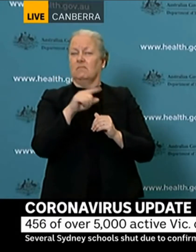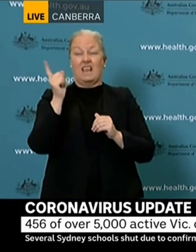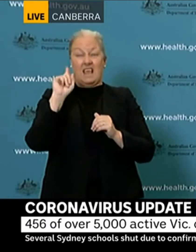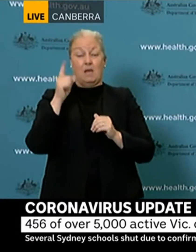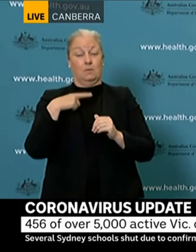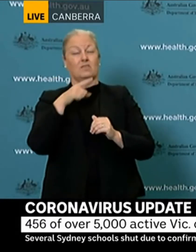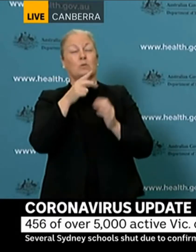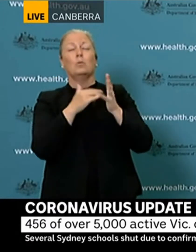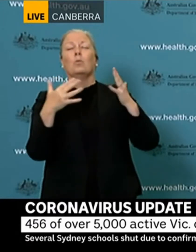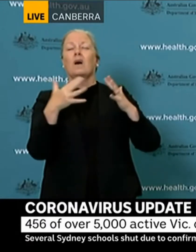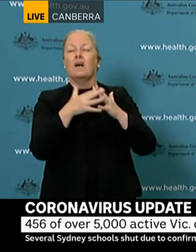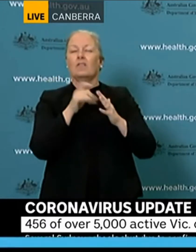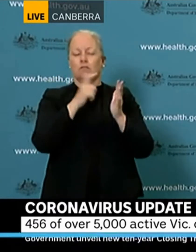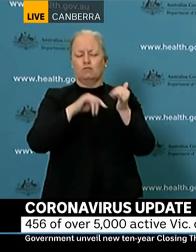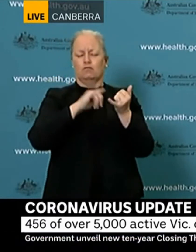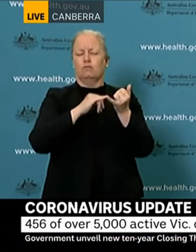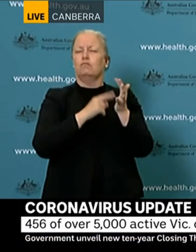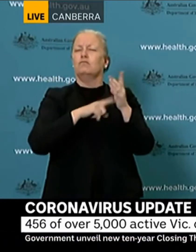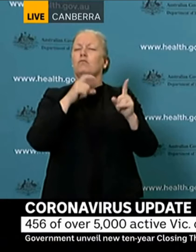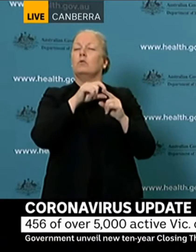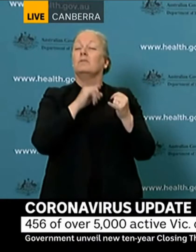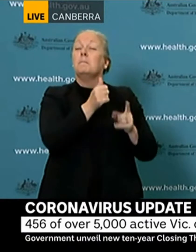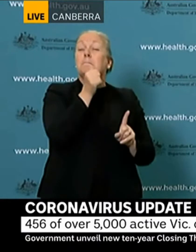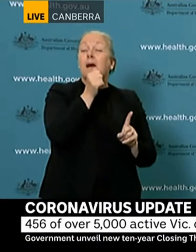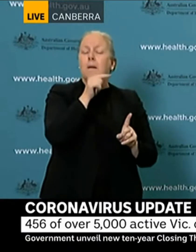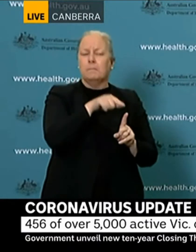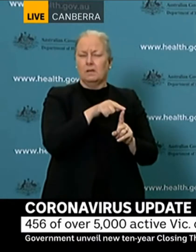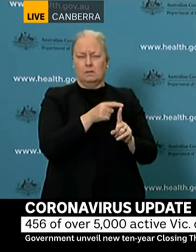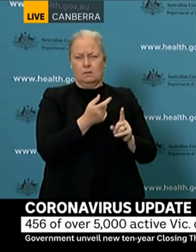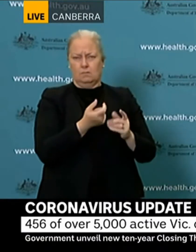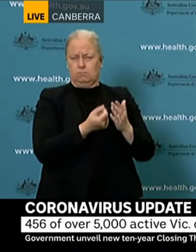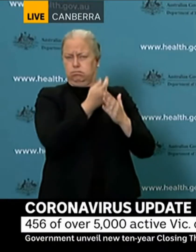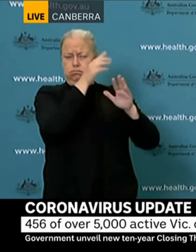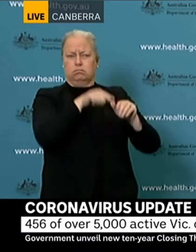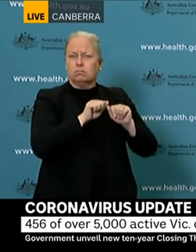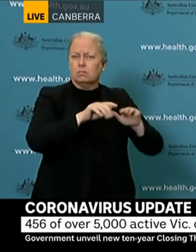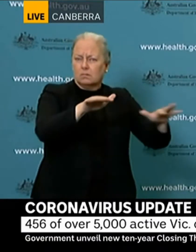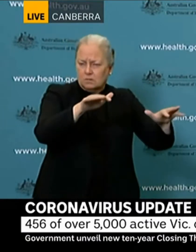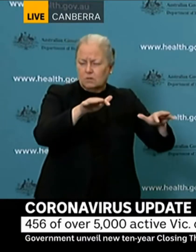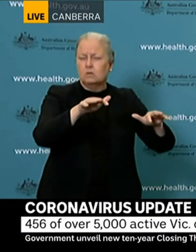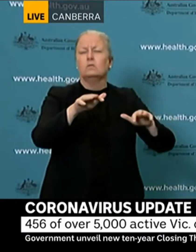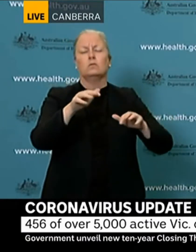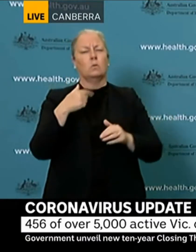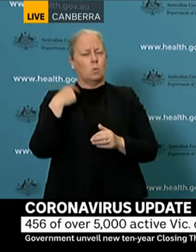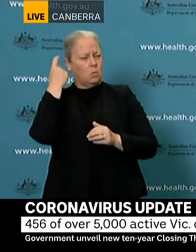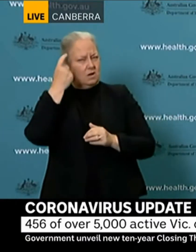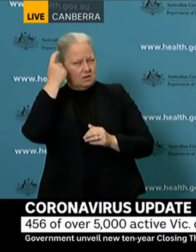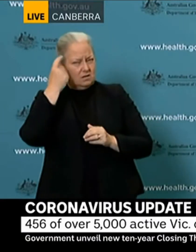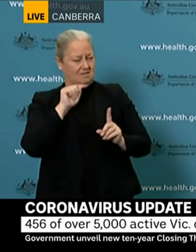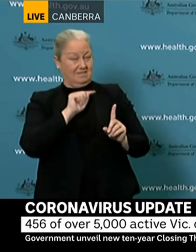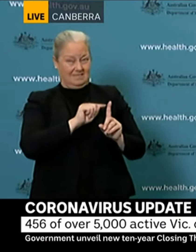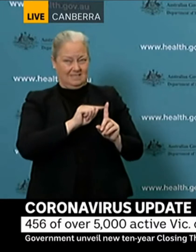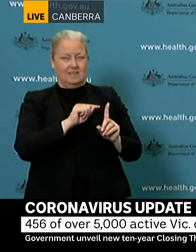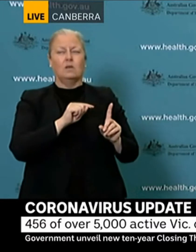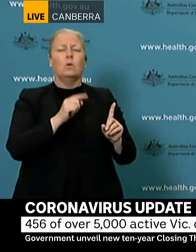Crossroads outbreak began. When does that number start becoming a concern for you in terms of not being able to connect the virus